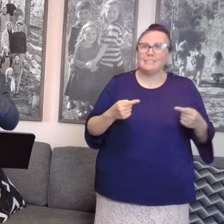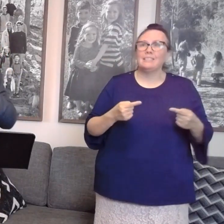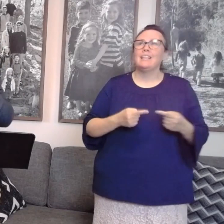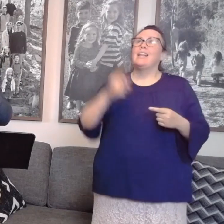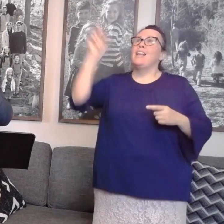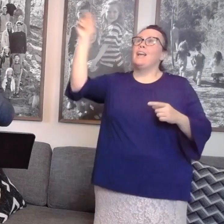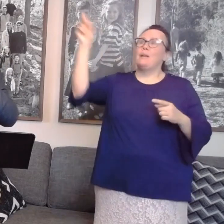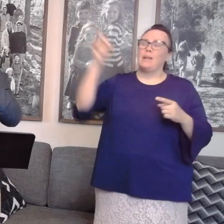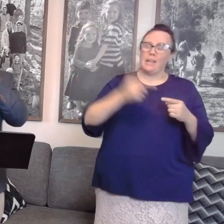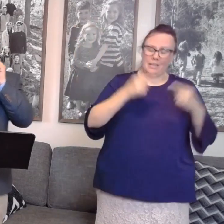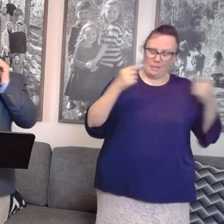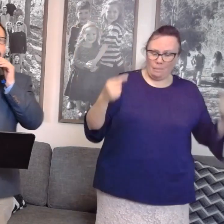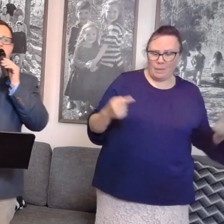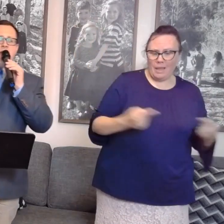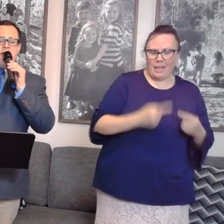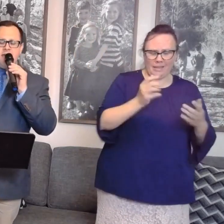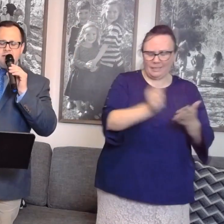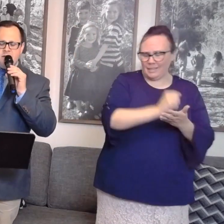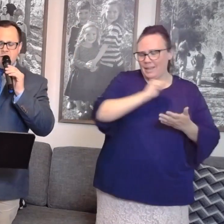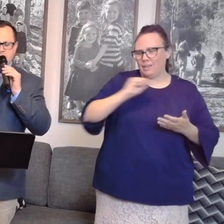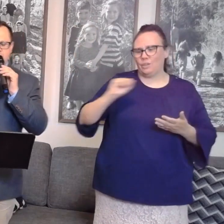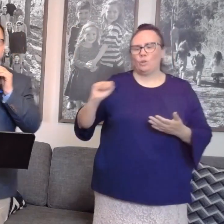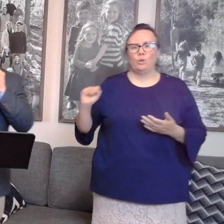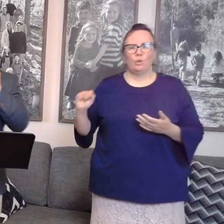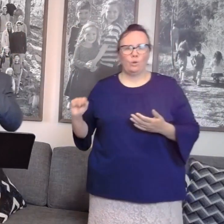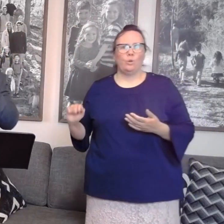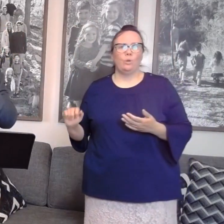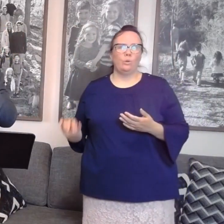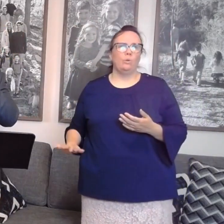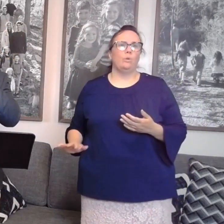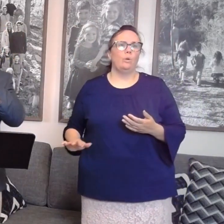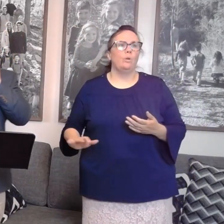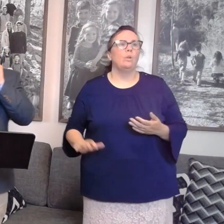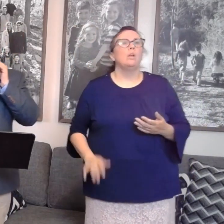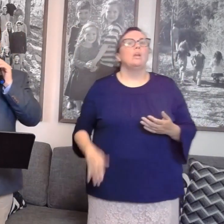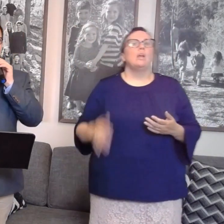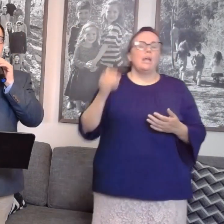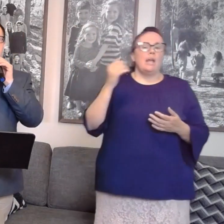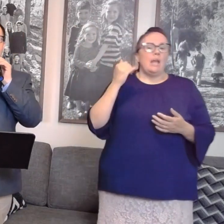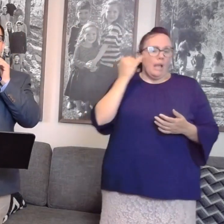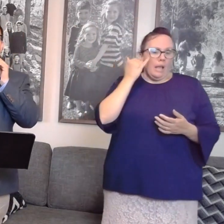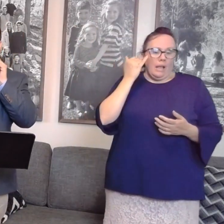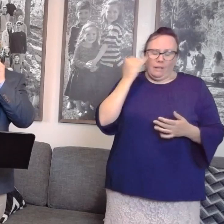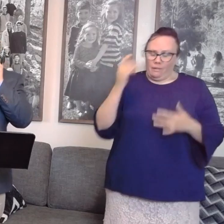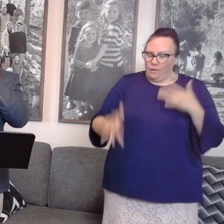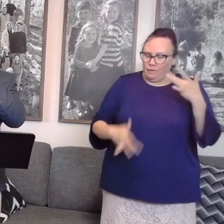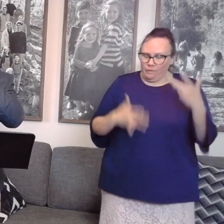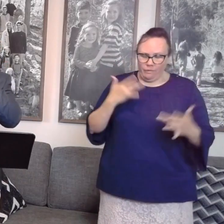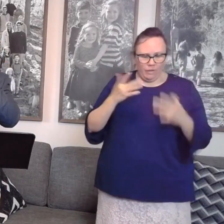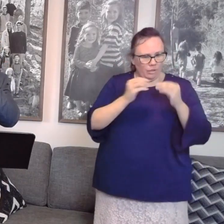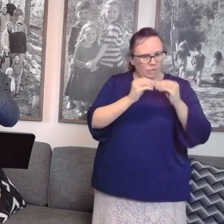pain, he's a pain taker. Oh, if you feel